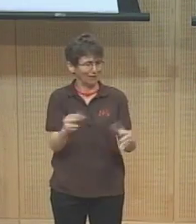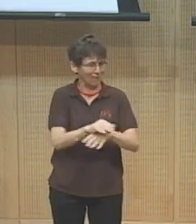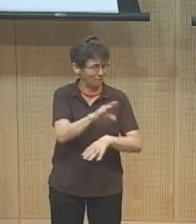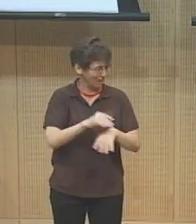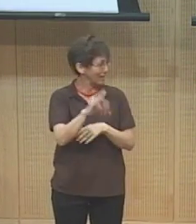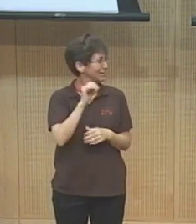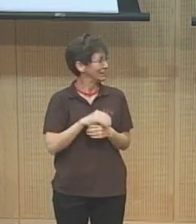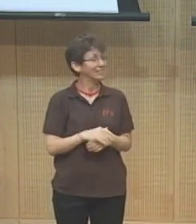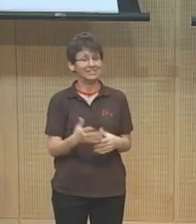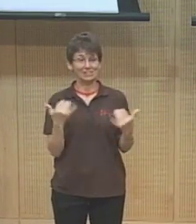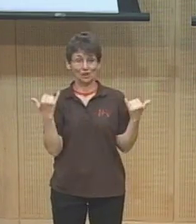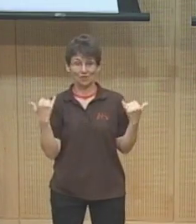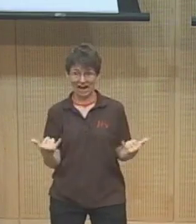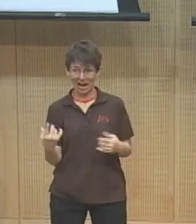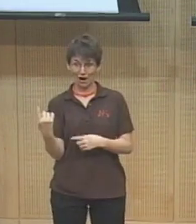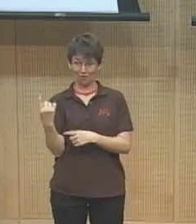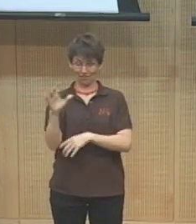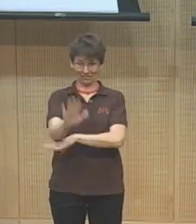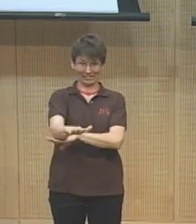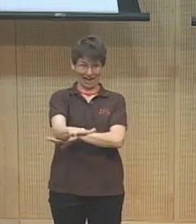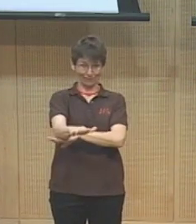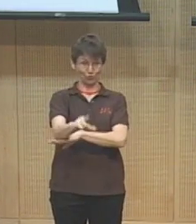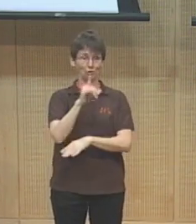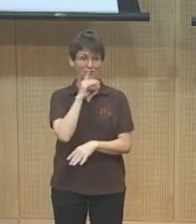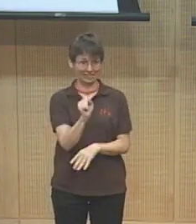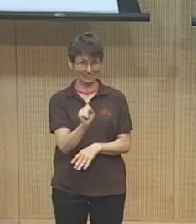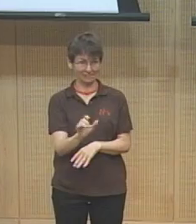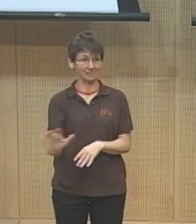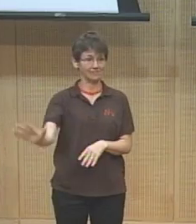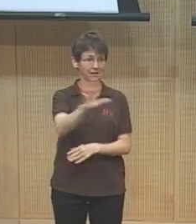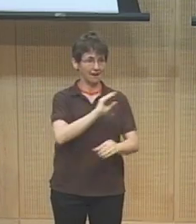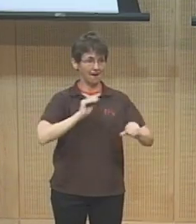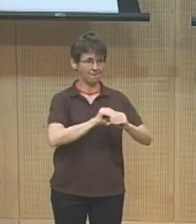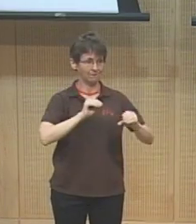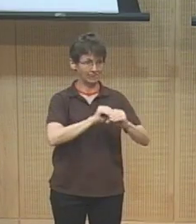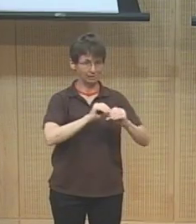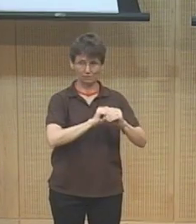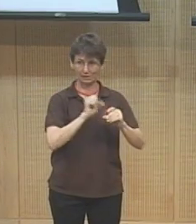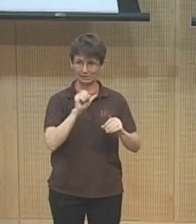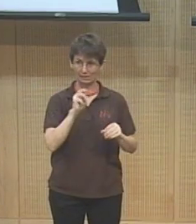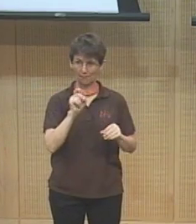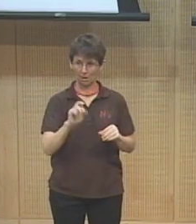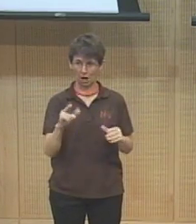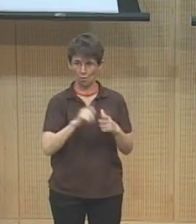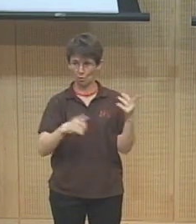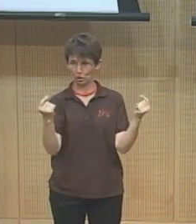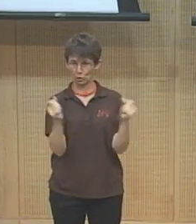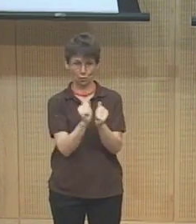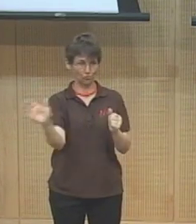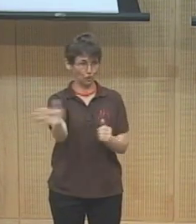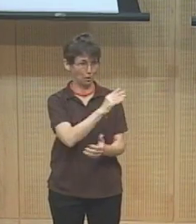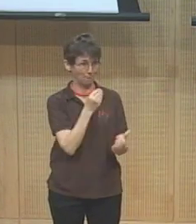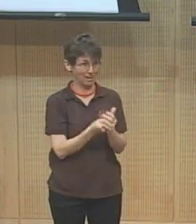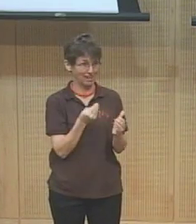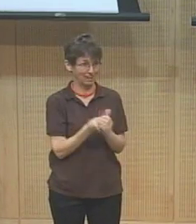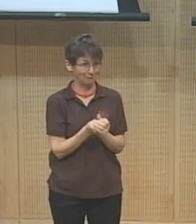give some advice as to what the real world will be like. This afternoon is your opportunity to learn about investments and what you can do with your